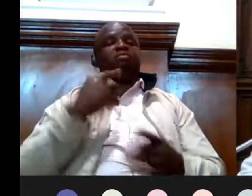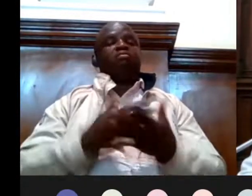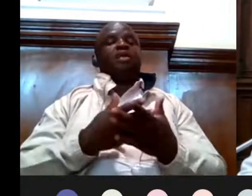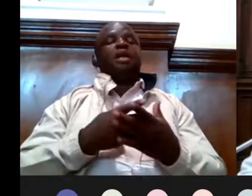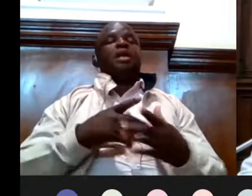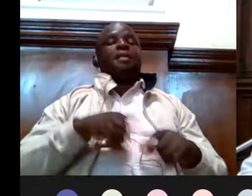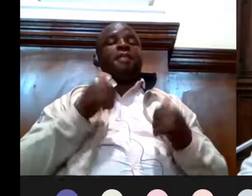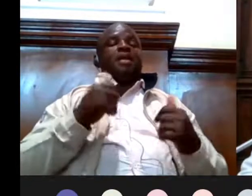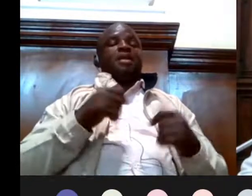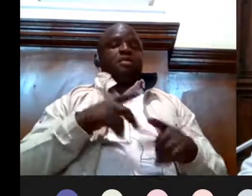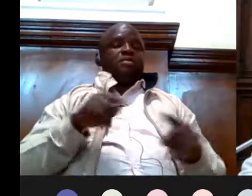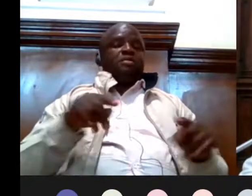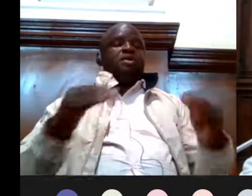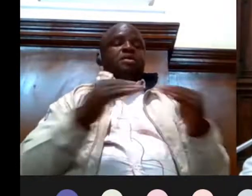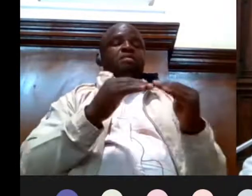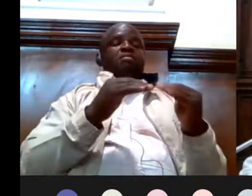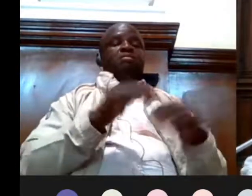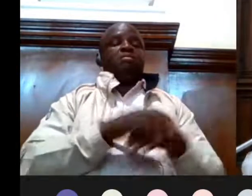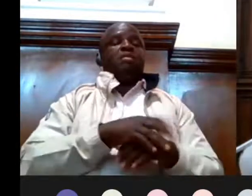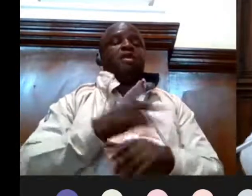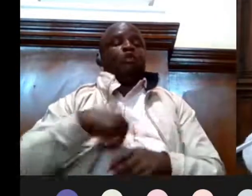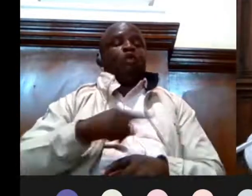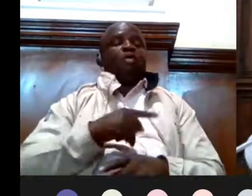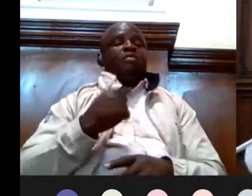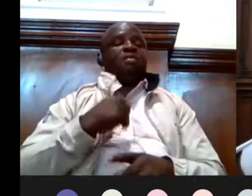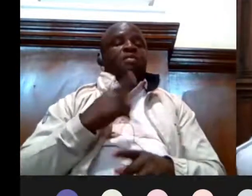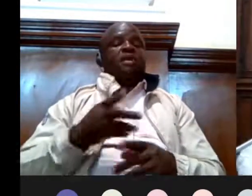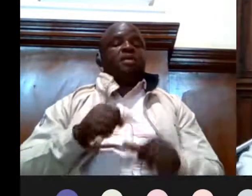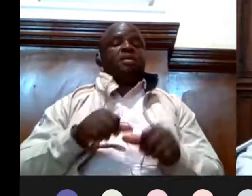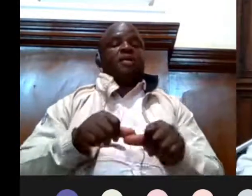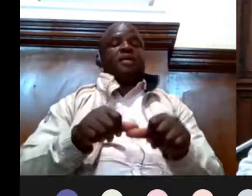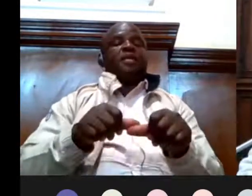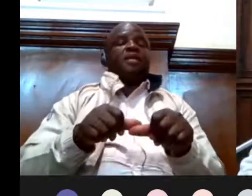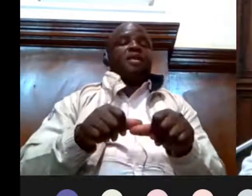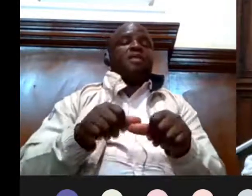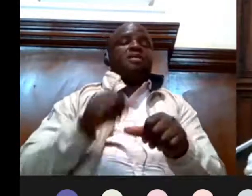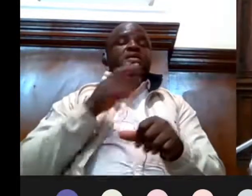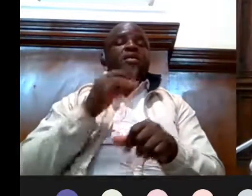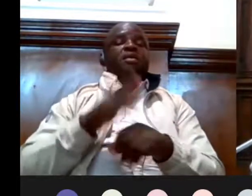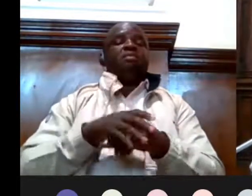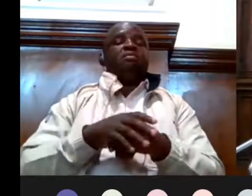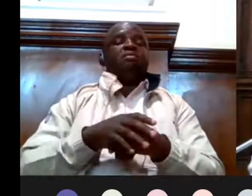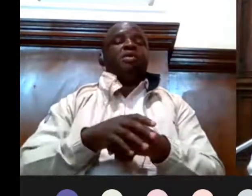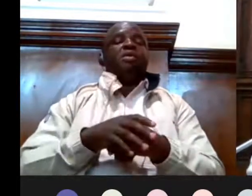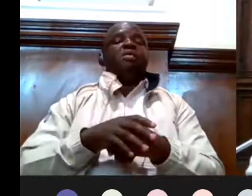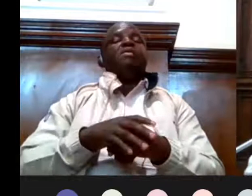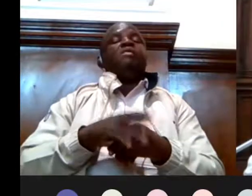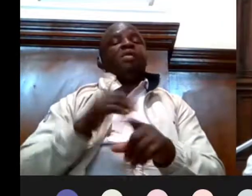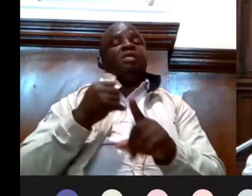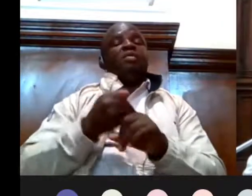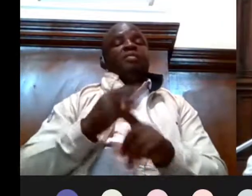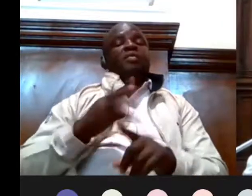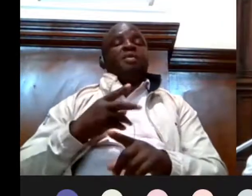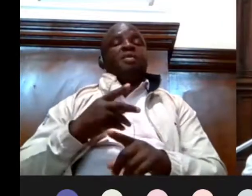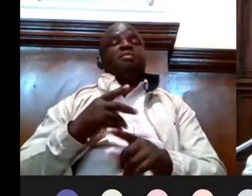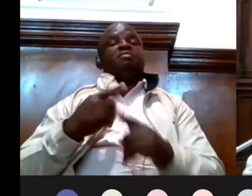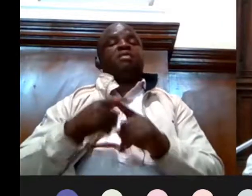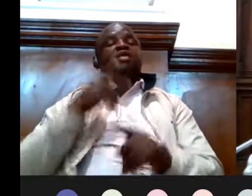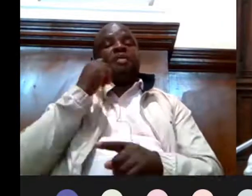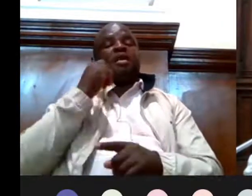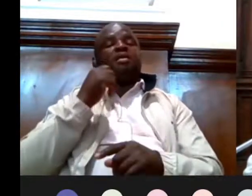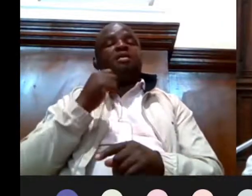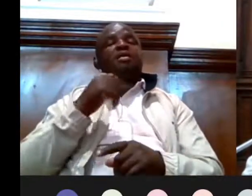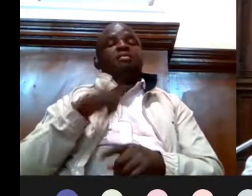together as equals. Together, we must continue, Honorable Speaker, to fight for women and men in